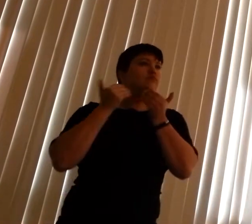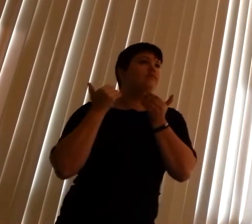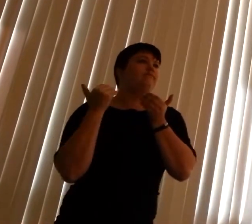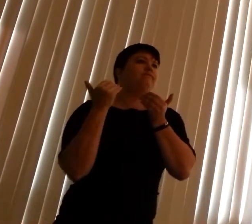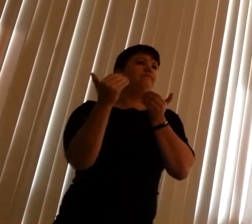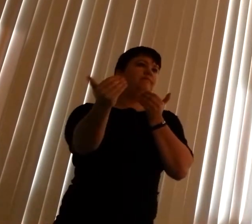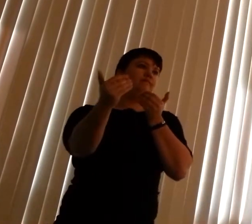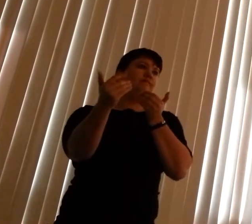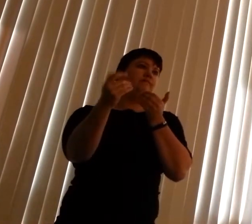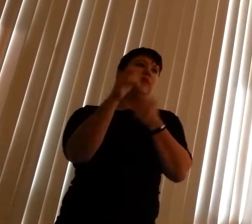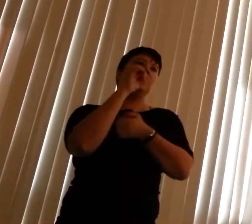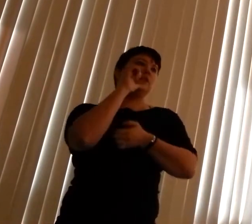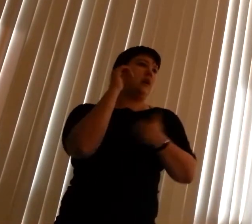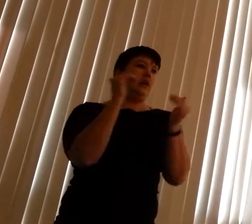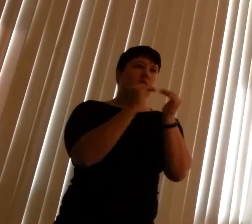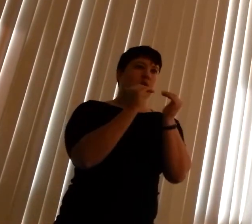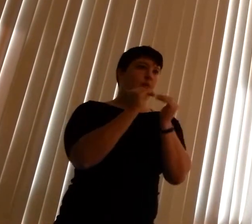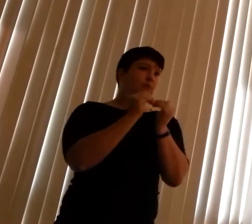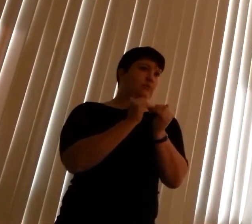unequal lifespan case.